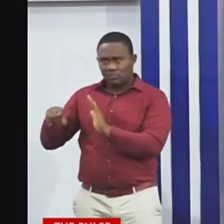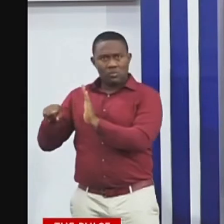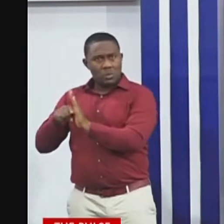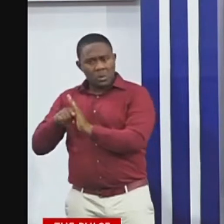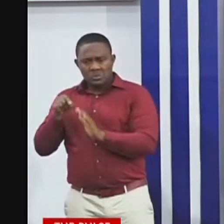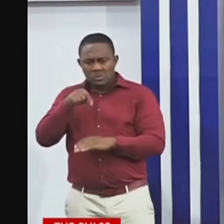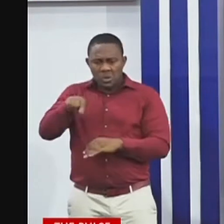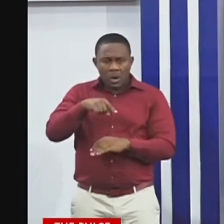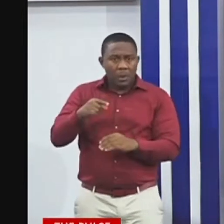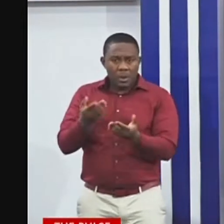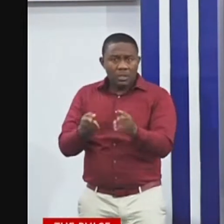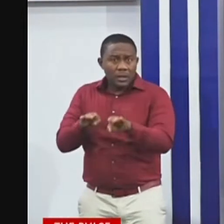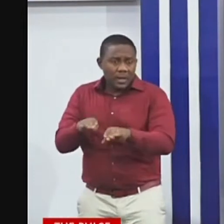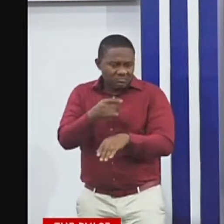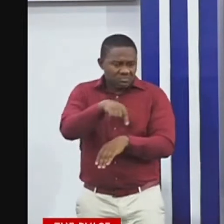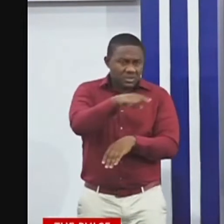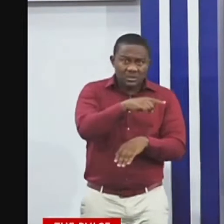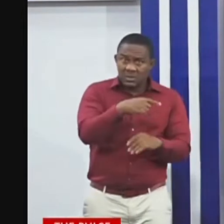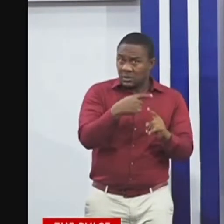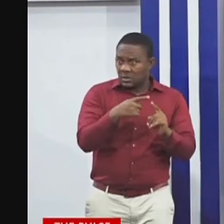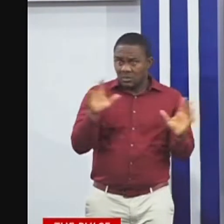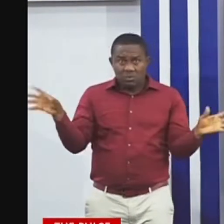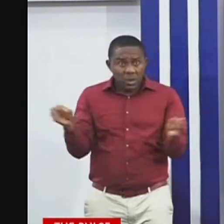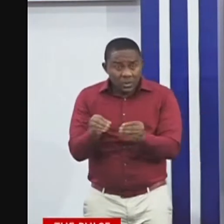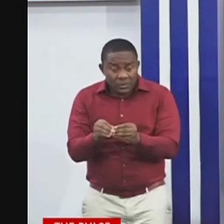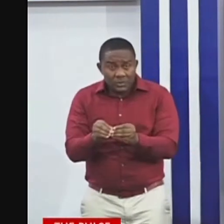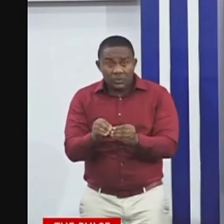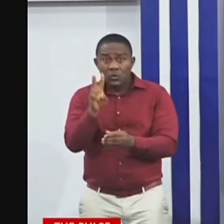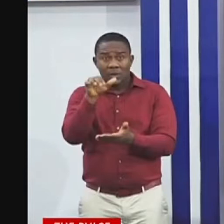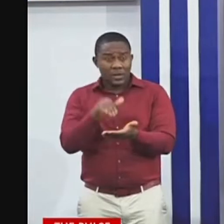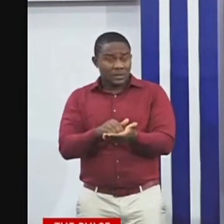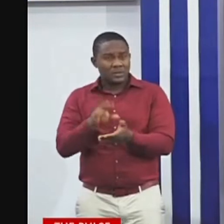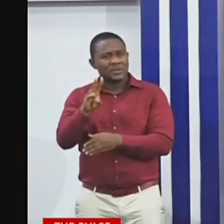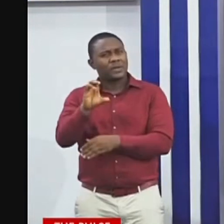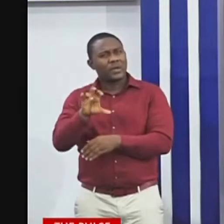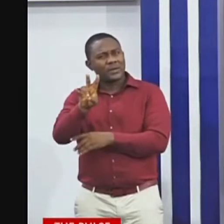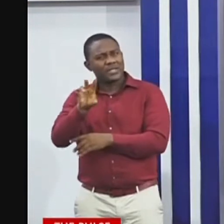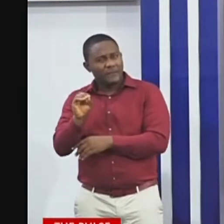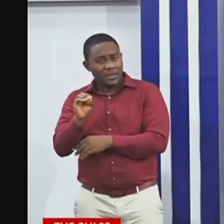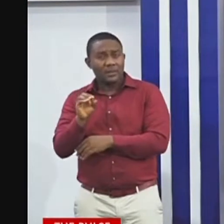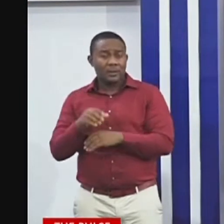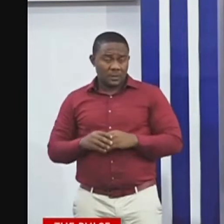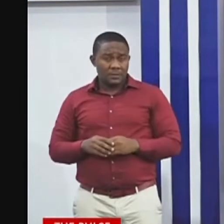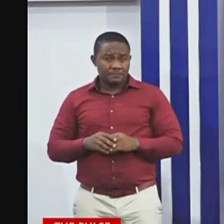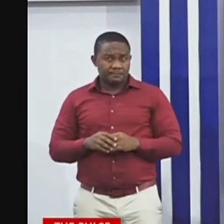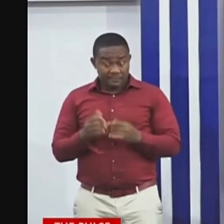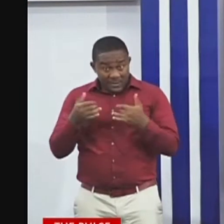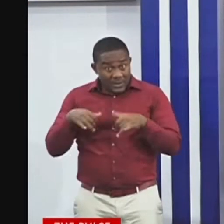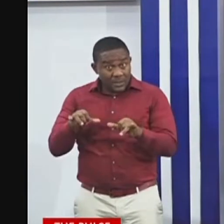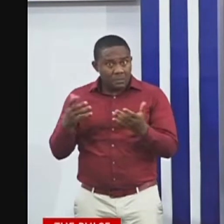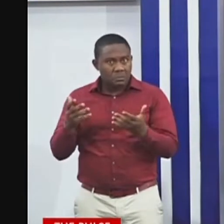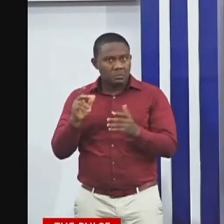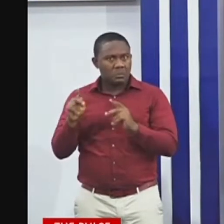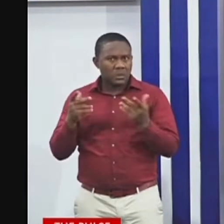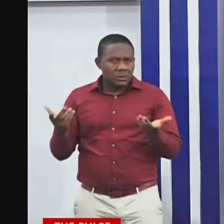died, and that gives us about 2,770. There are still a number of people who may have left the